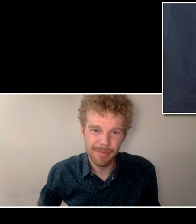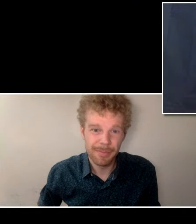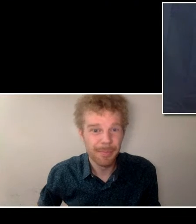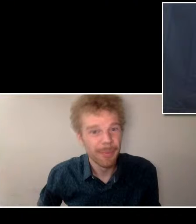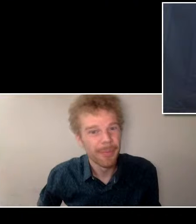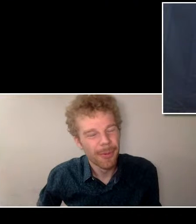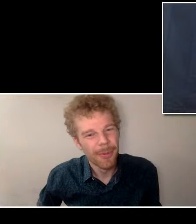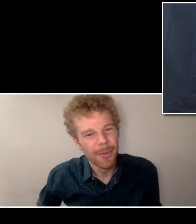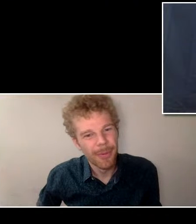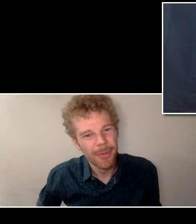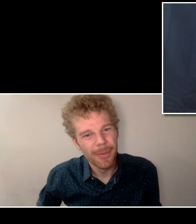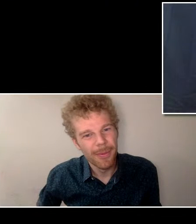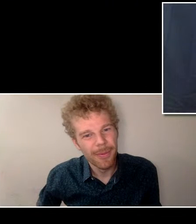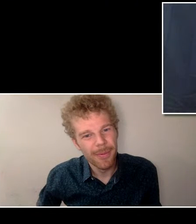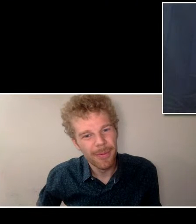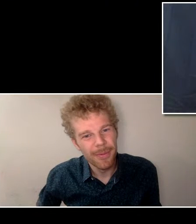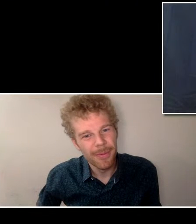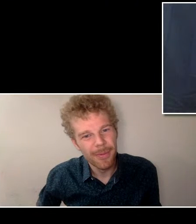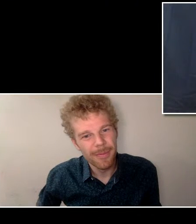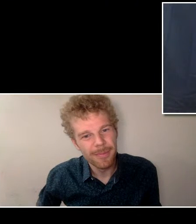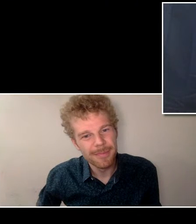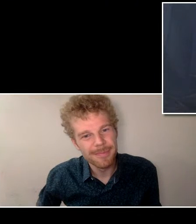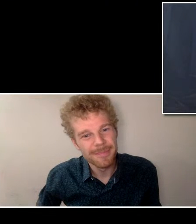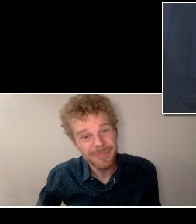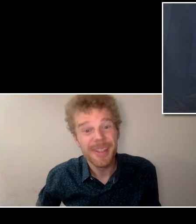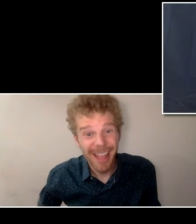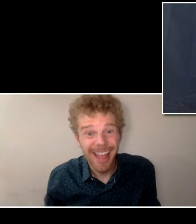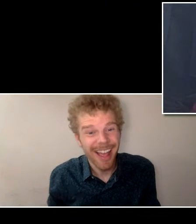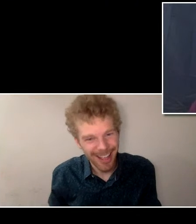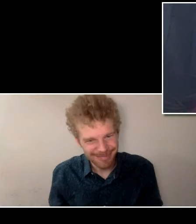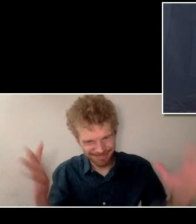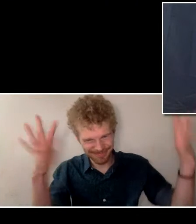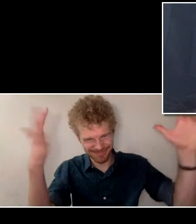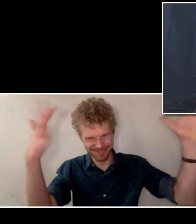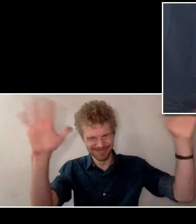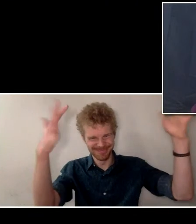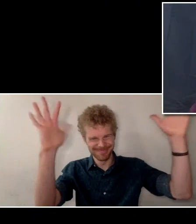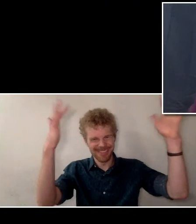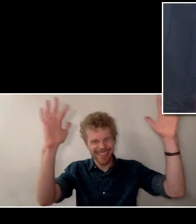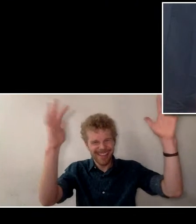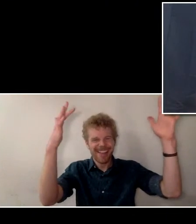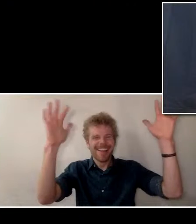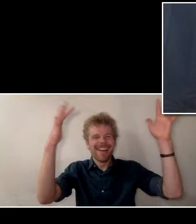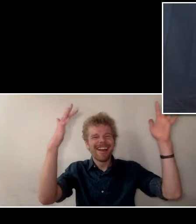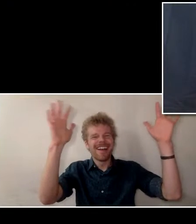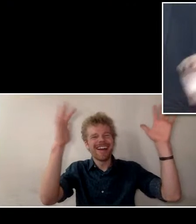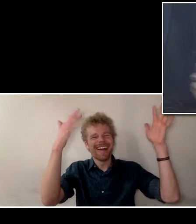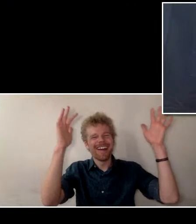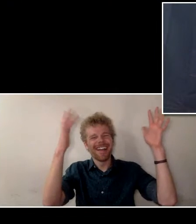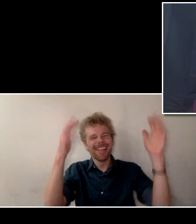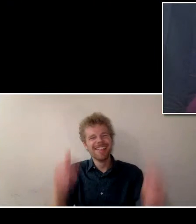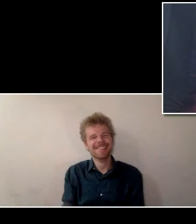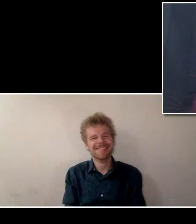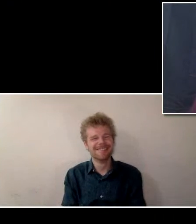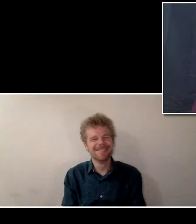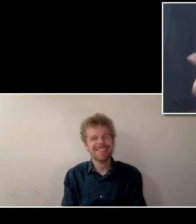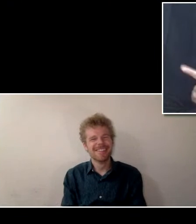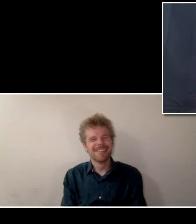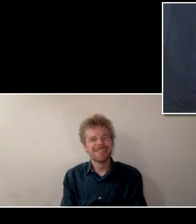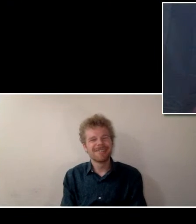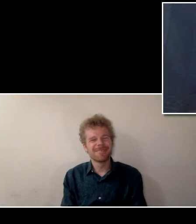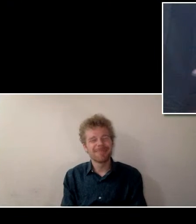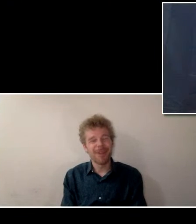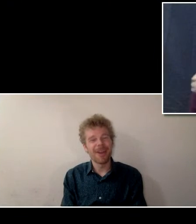And lastly, but not least, the person who is making all this technology work is Jermaine